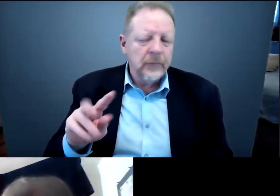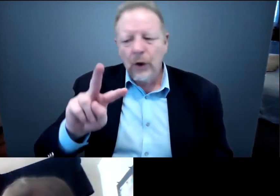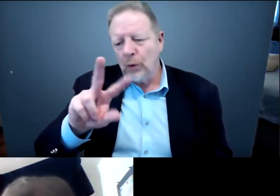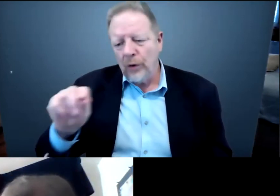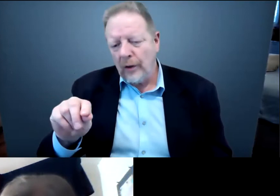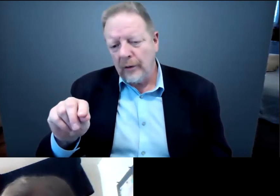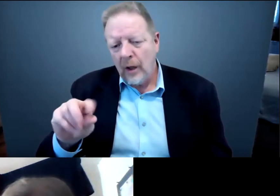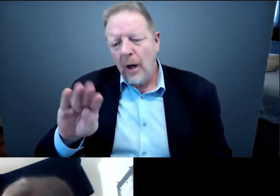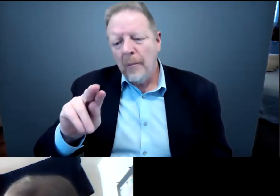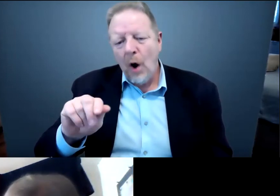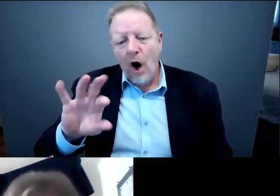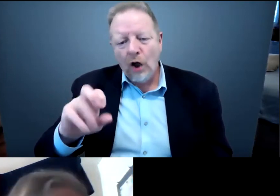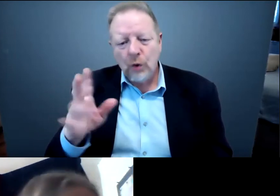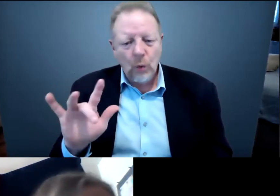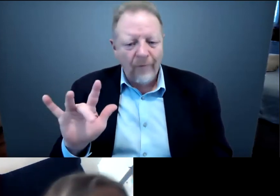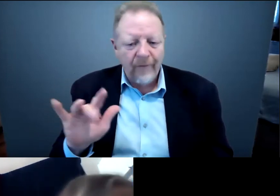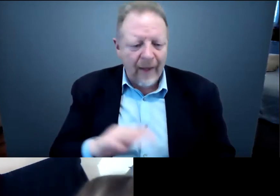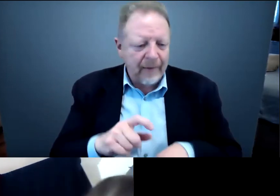2:30 on March 25th.